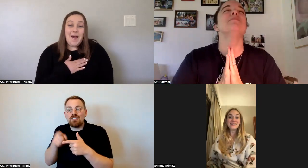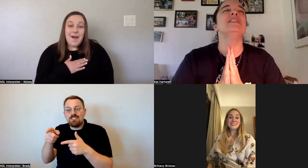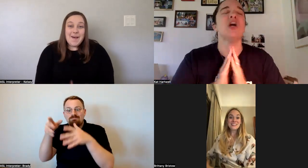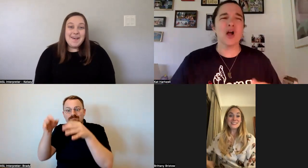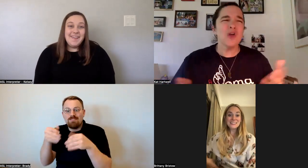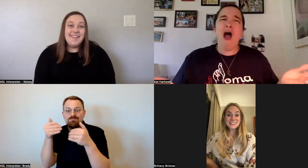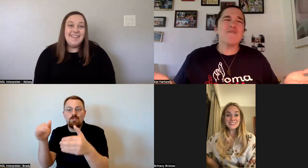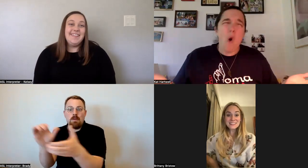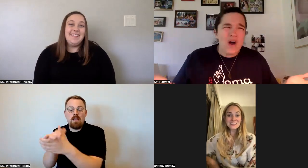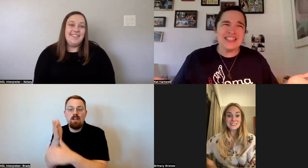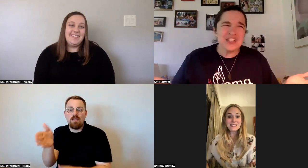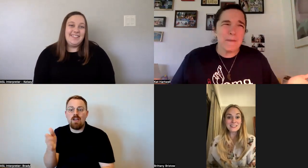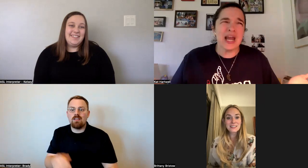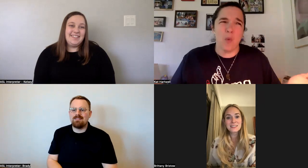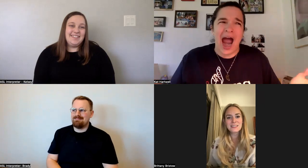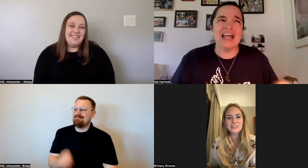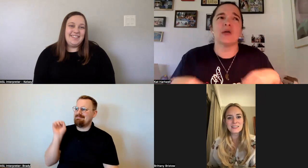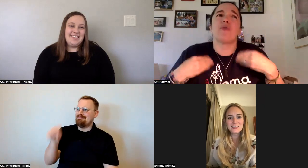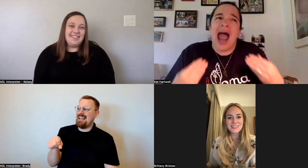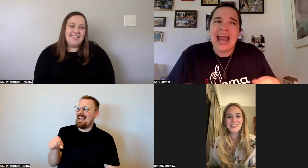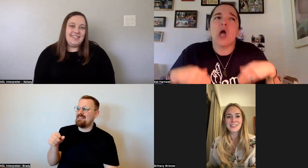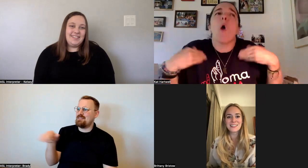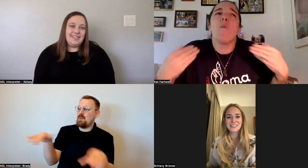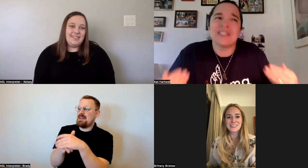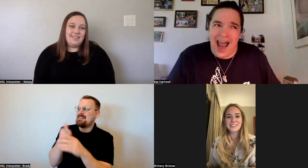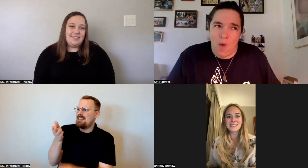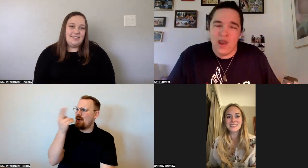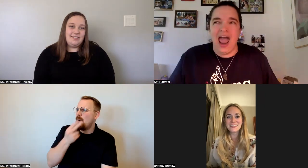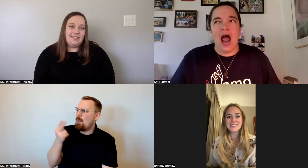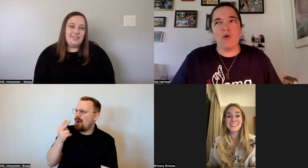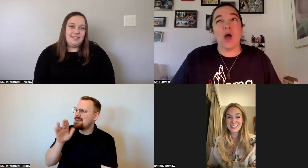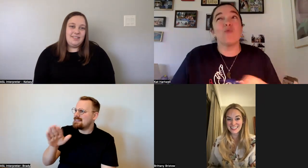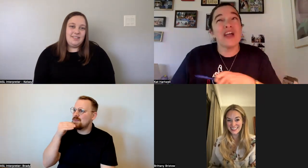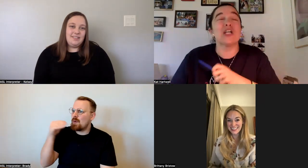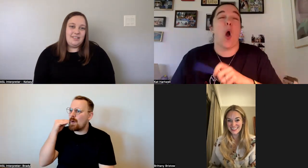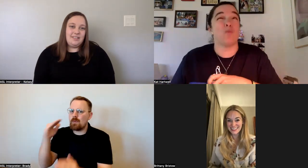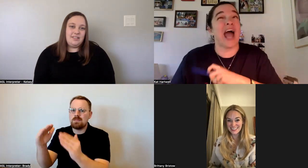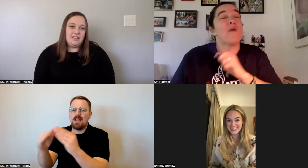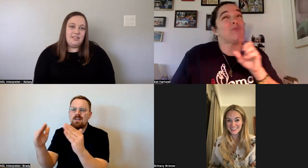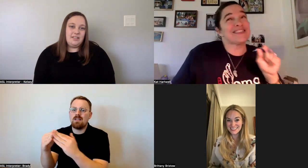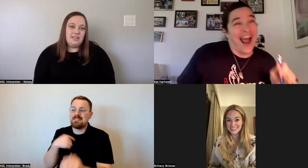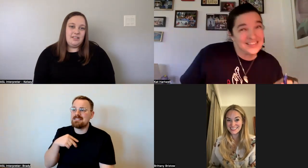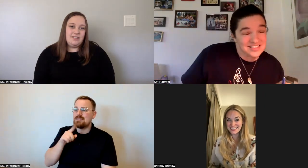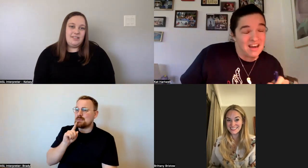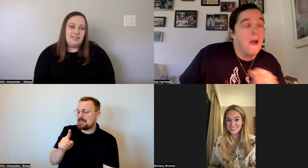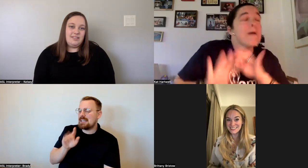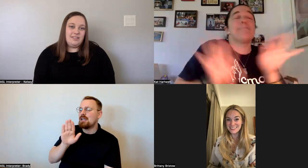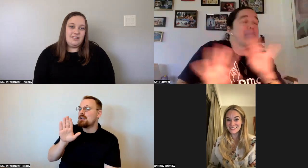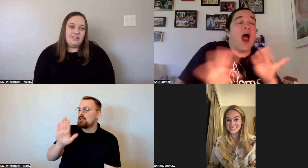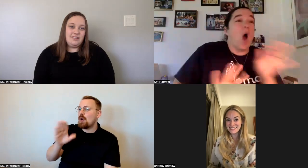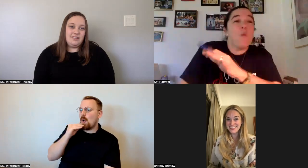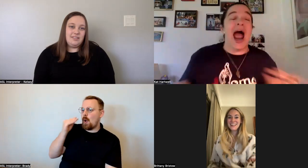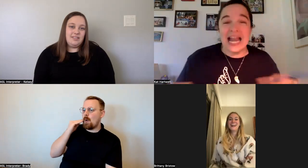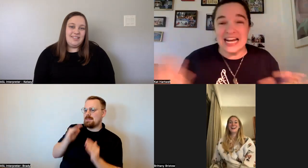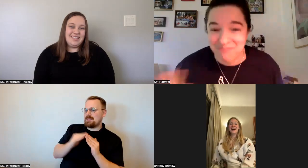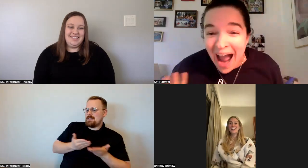Hawaii, please. She goes, of course it's going to be in Hawaii, the bride's hometown. I was really the hometown of Wisconsin.